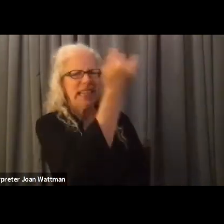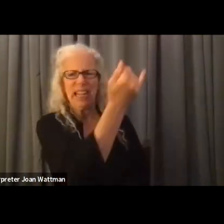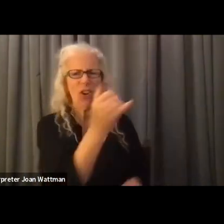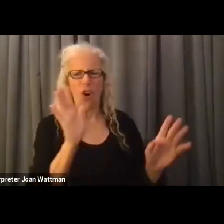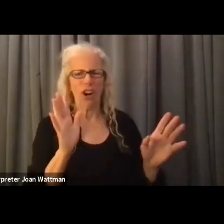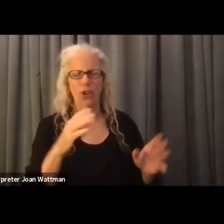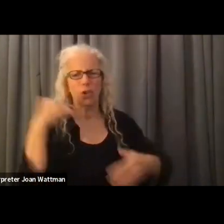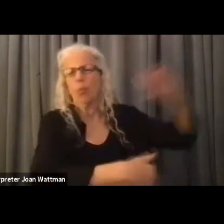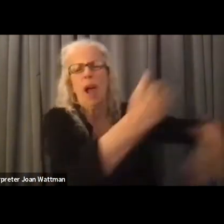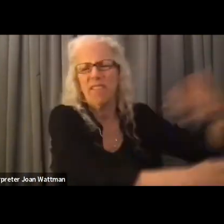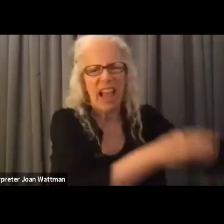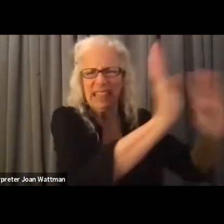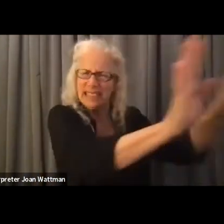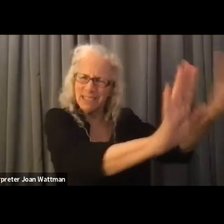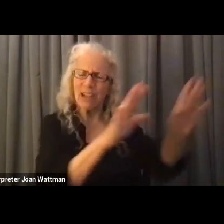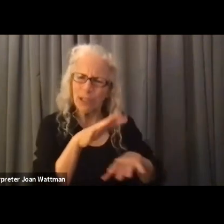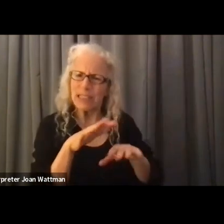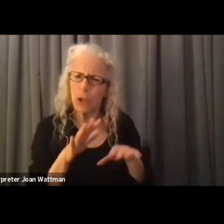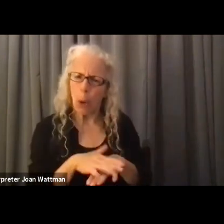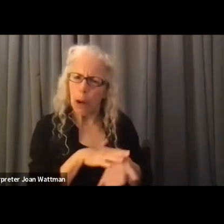your voices.